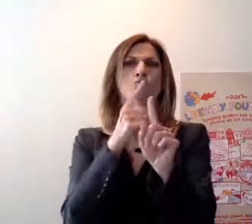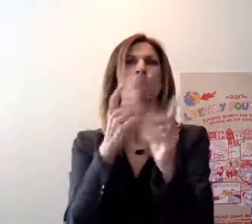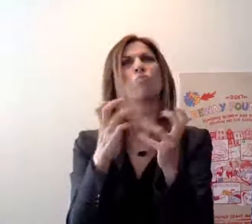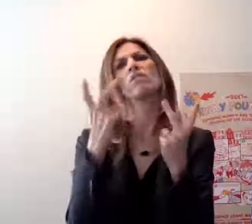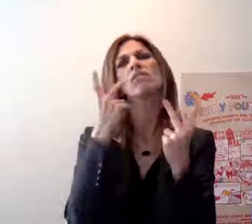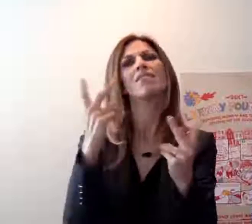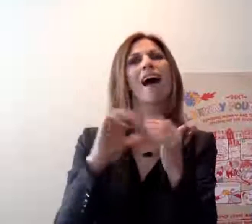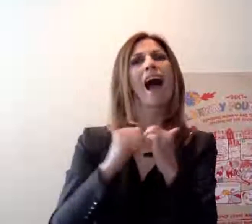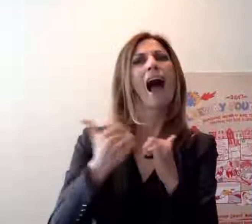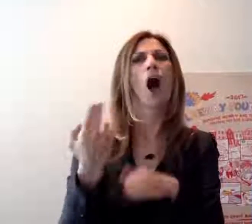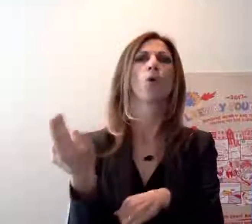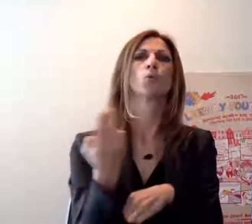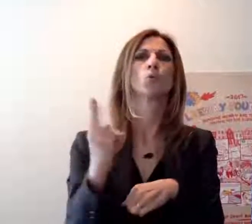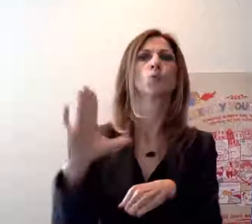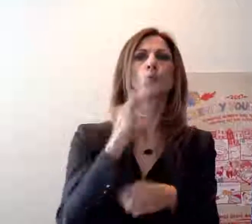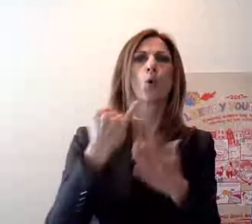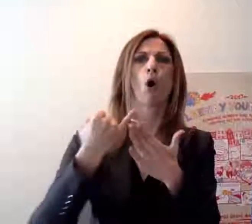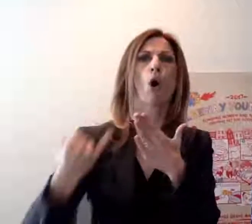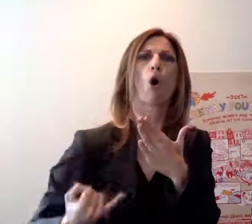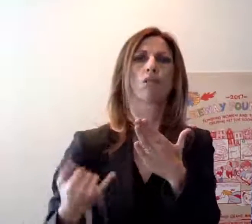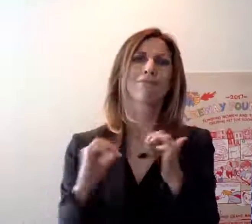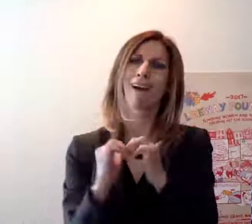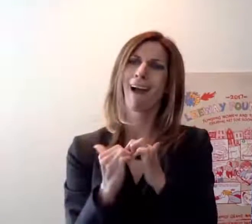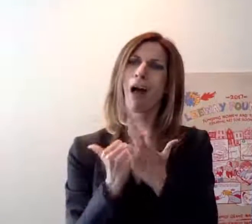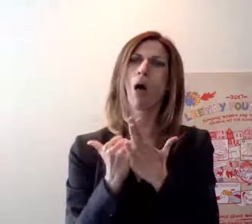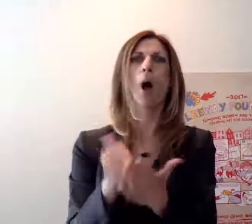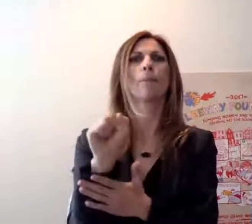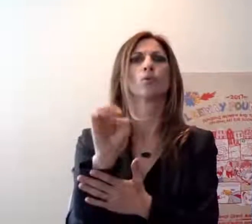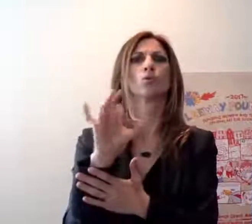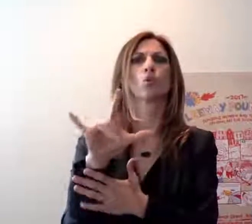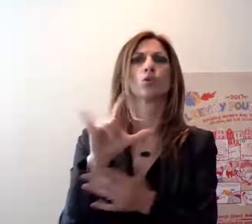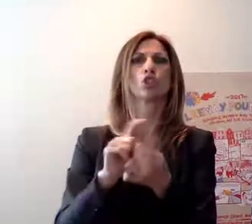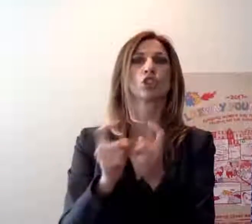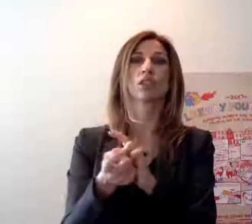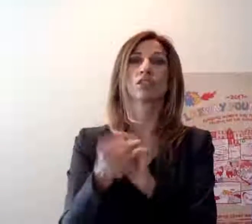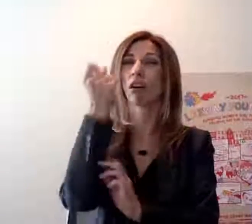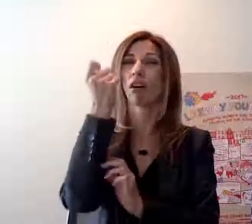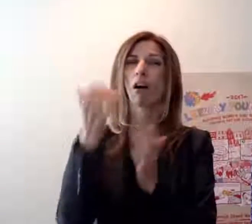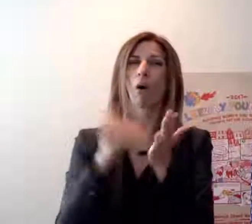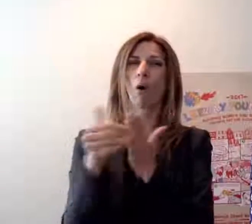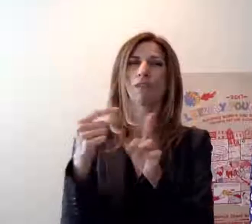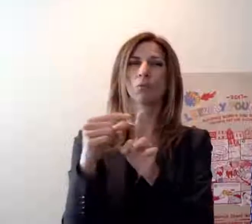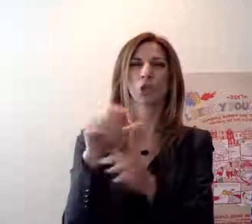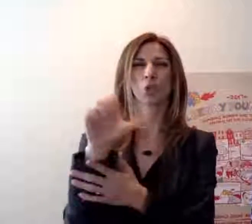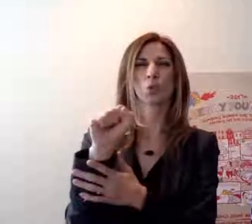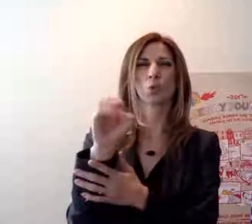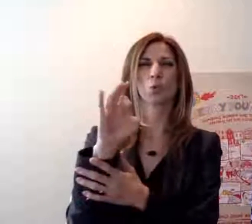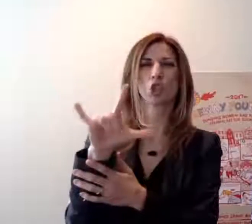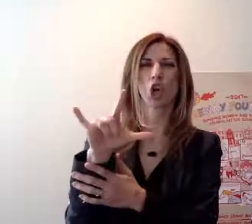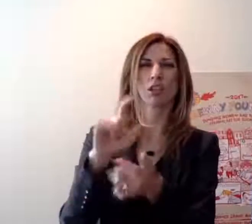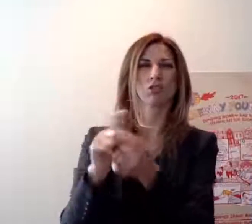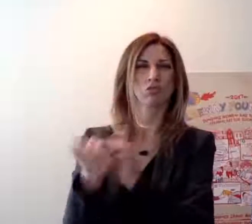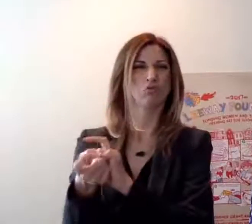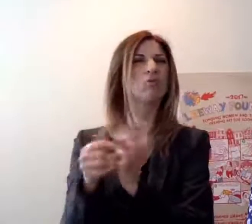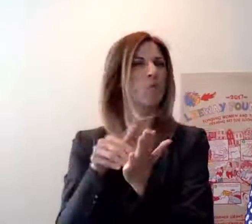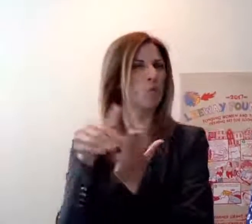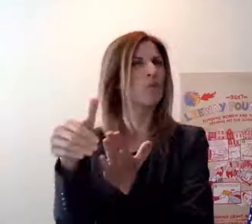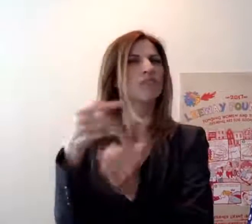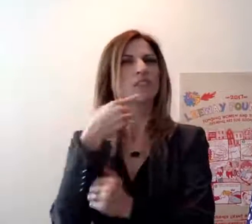your art as a tool for social change. And when we talk about social change here at Leeway, we